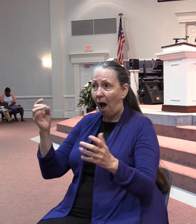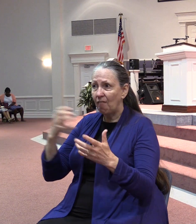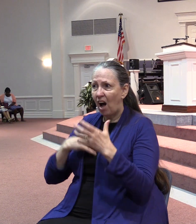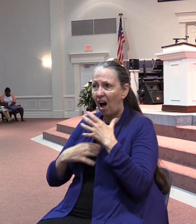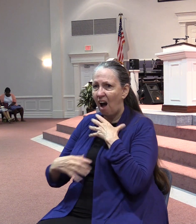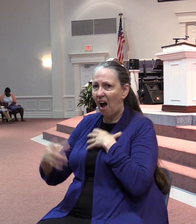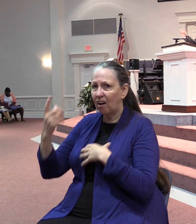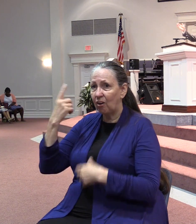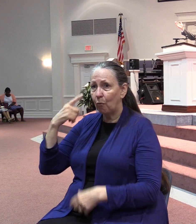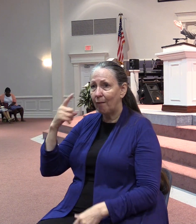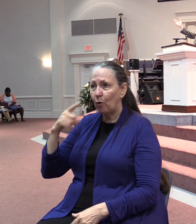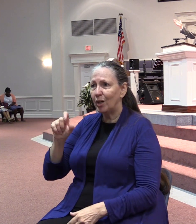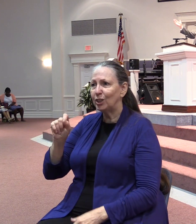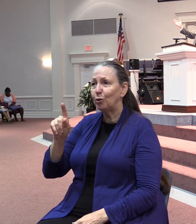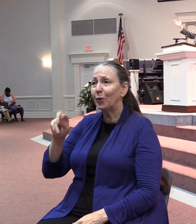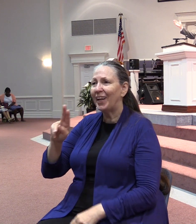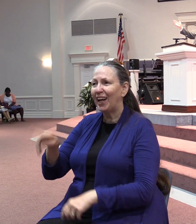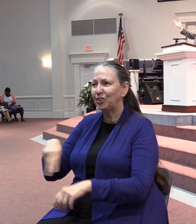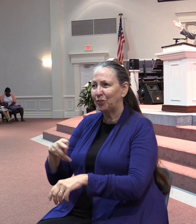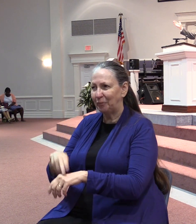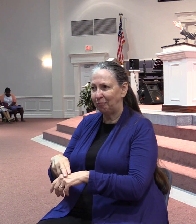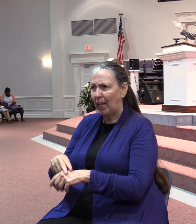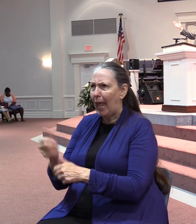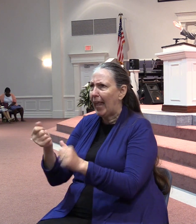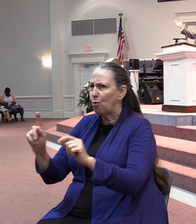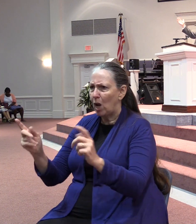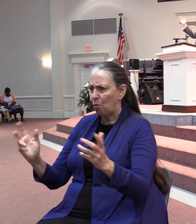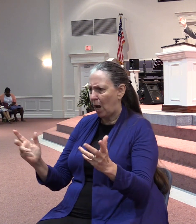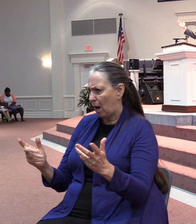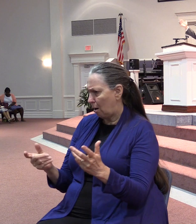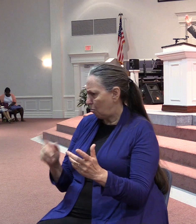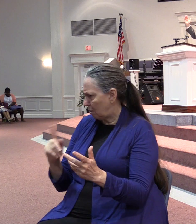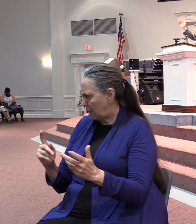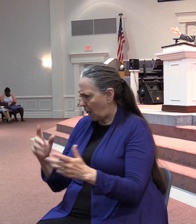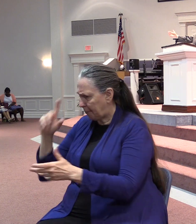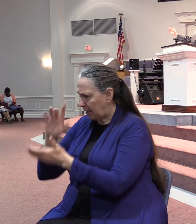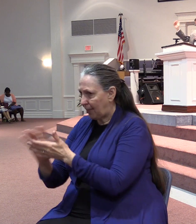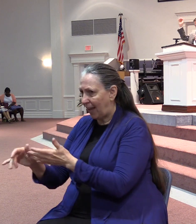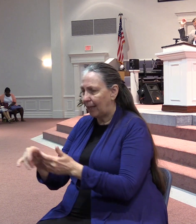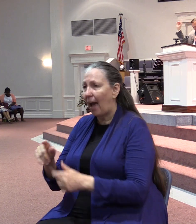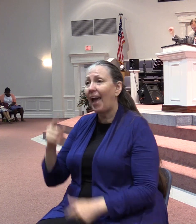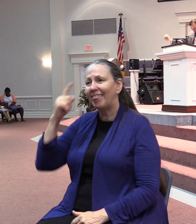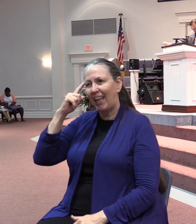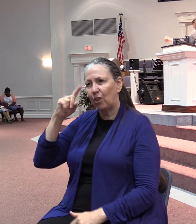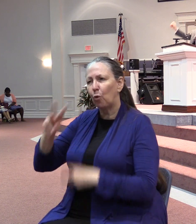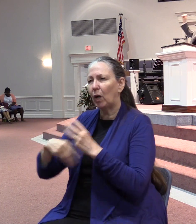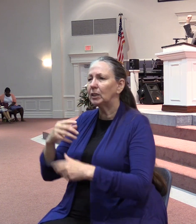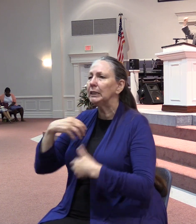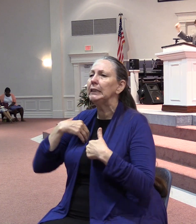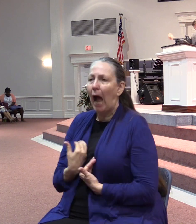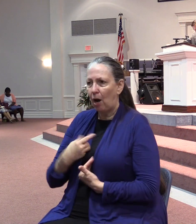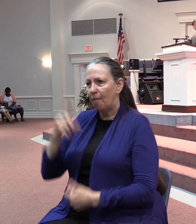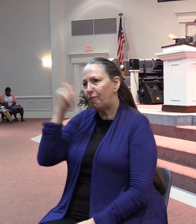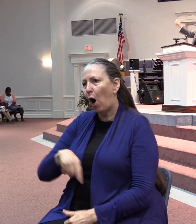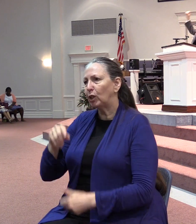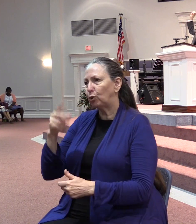appetite for the supernatural. I believe that this world is tired of false religion,